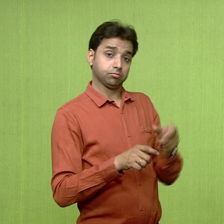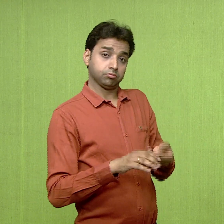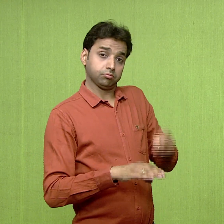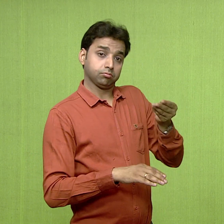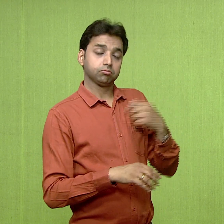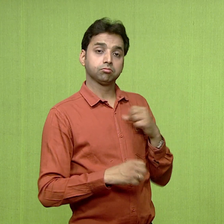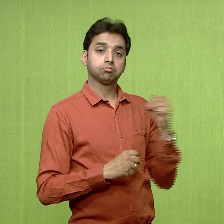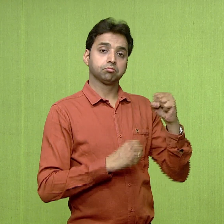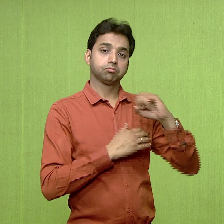wise.